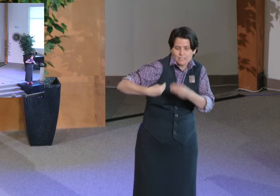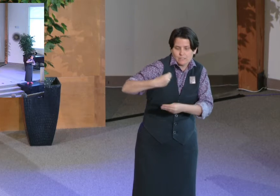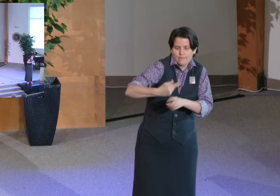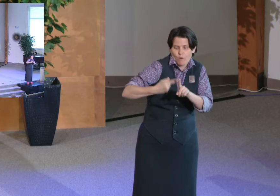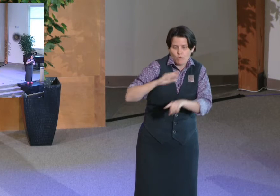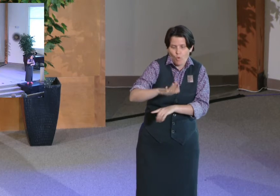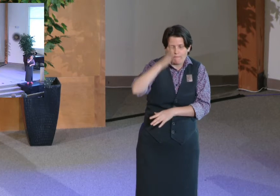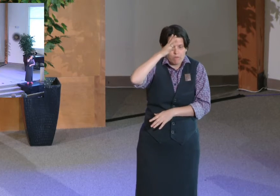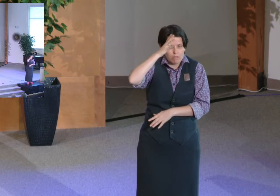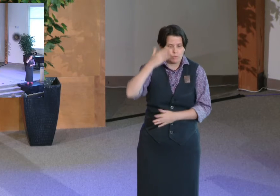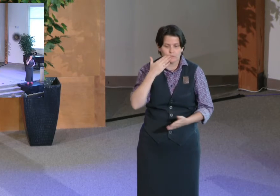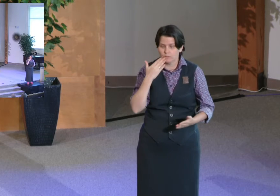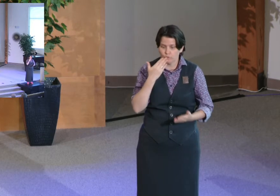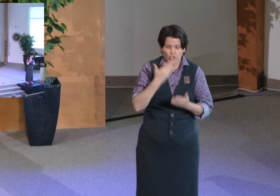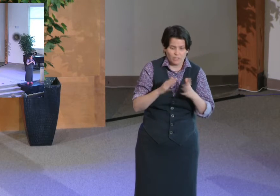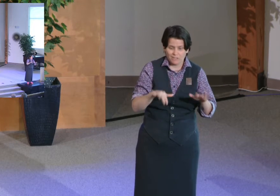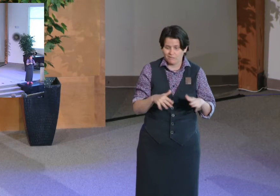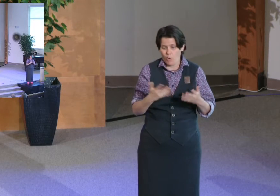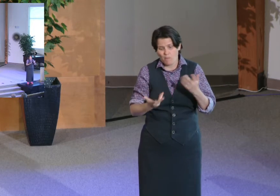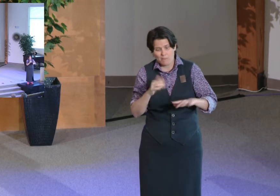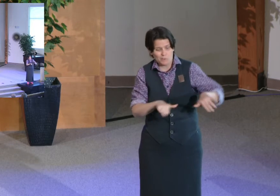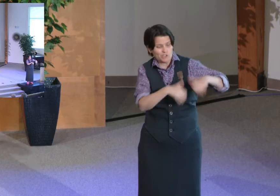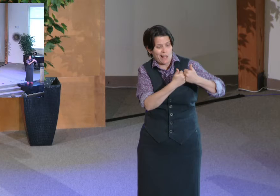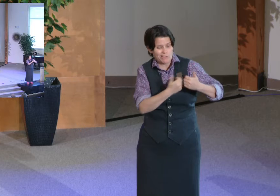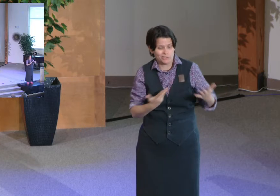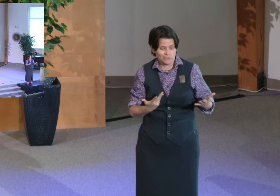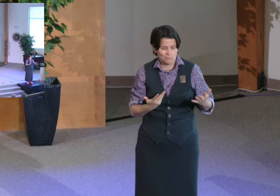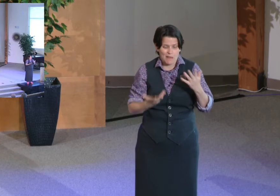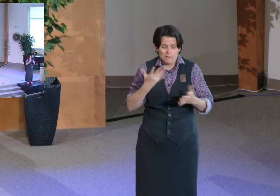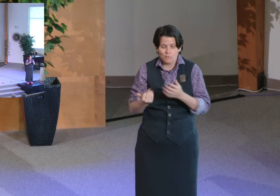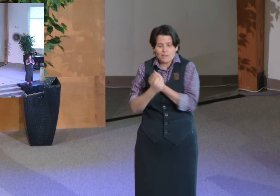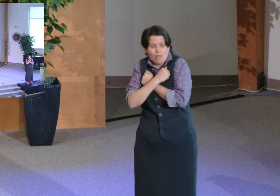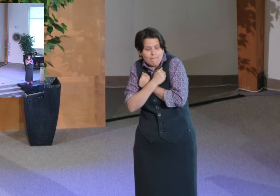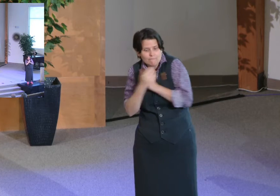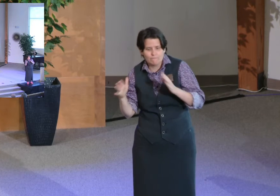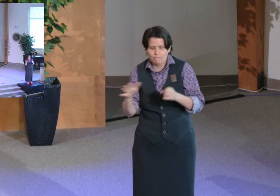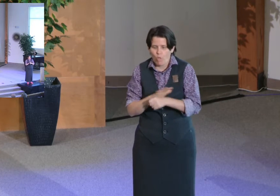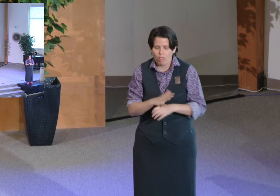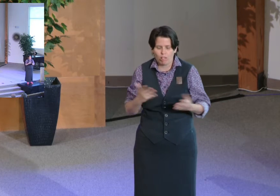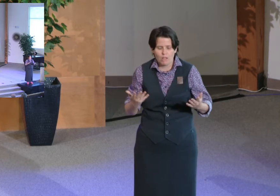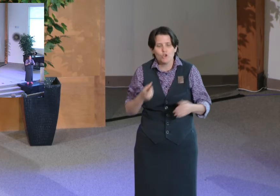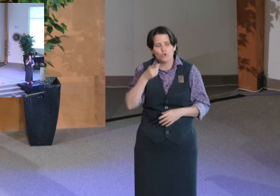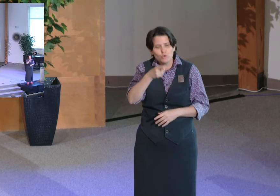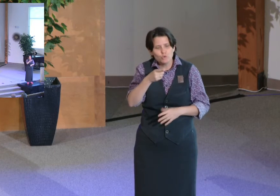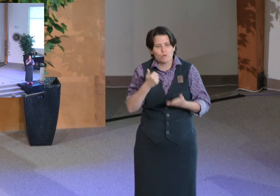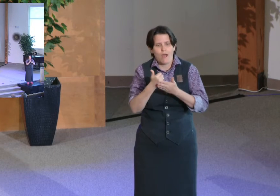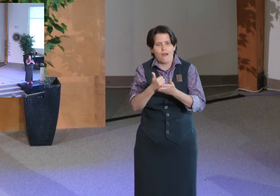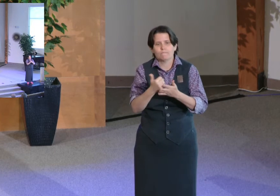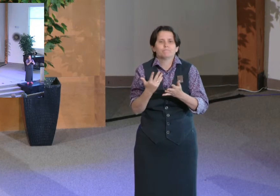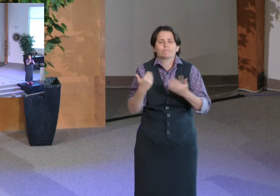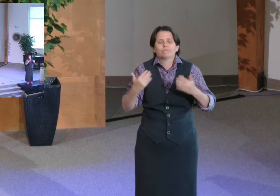love, you have the chance to help shift the legacy that you are creating in your life for those behind